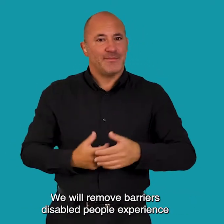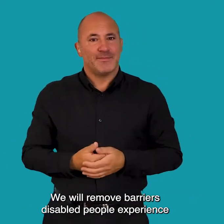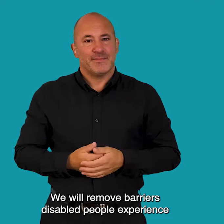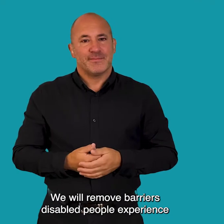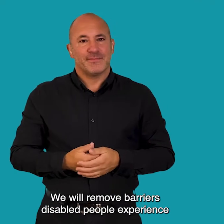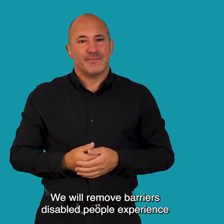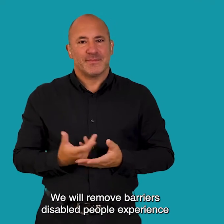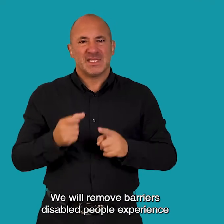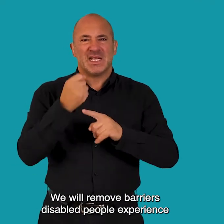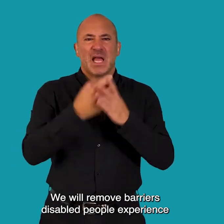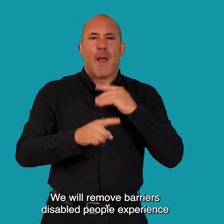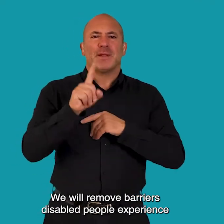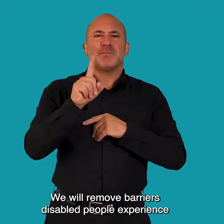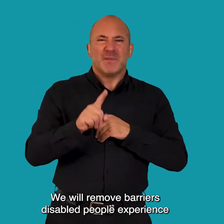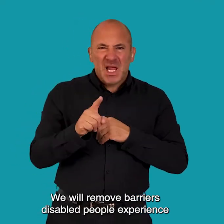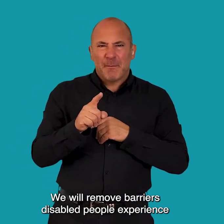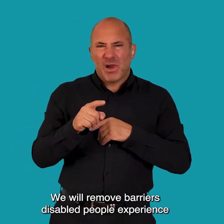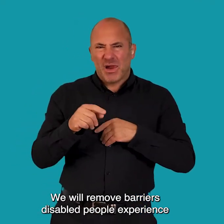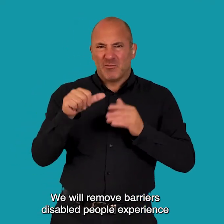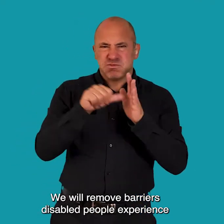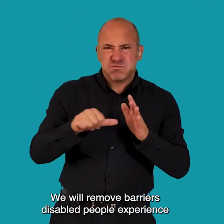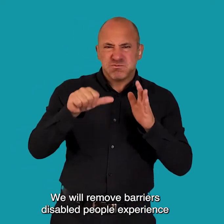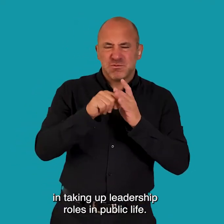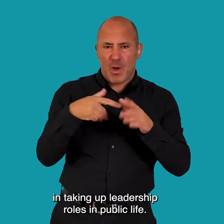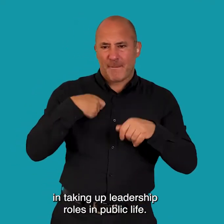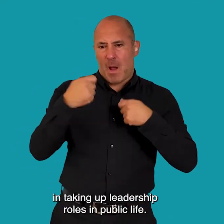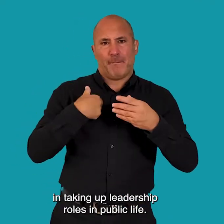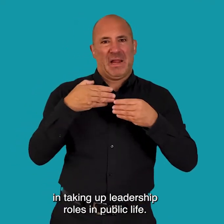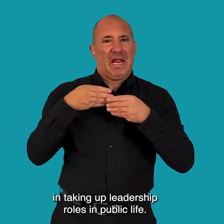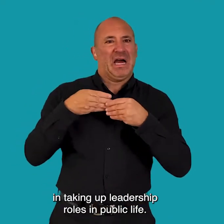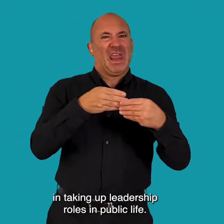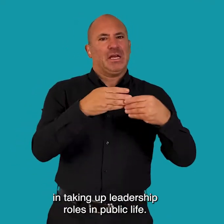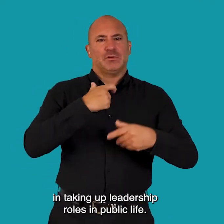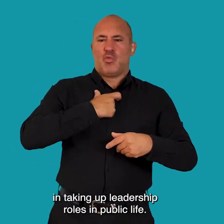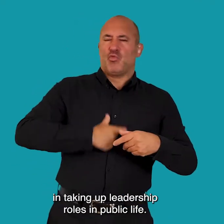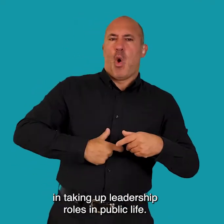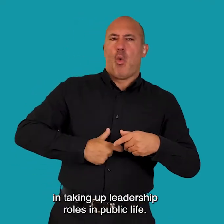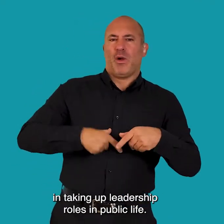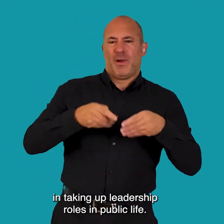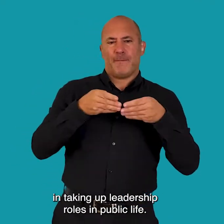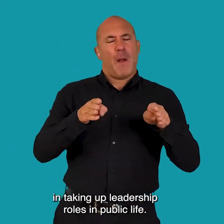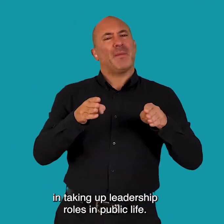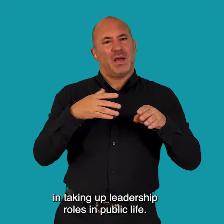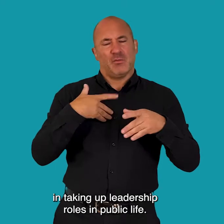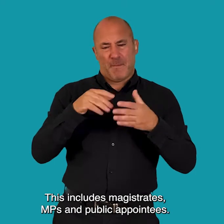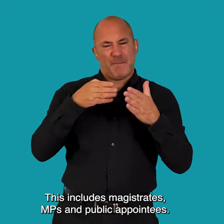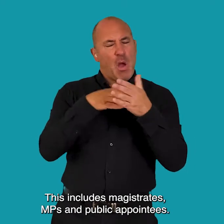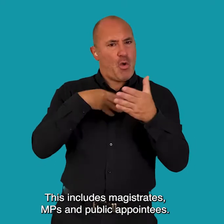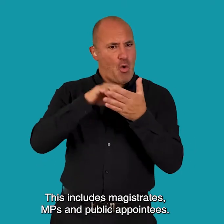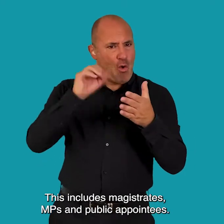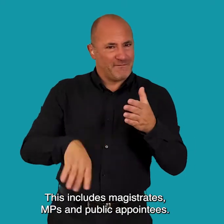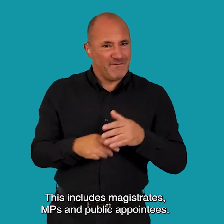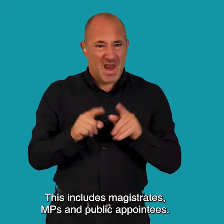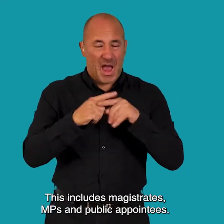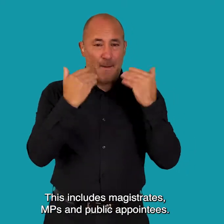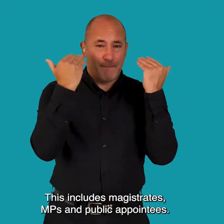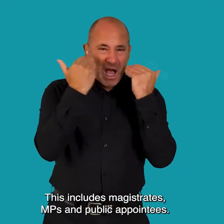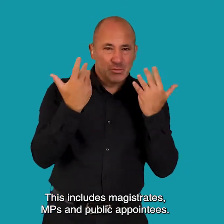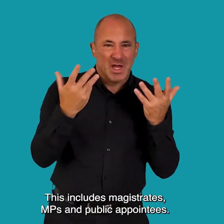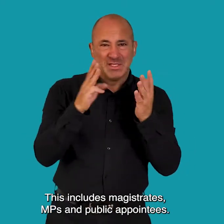remove barriers disabled people experience in taking up leadership roles in public life. This includes magistrates, MPs